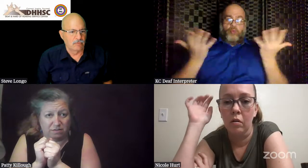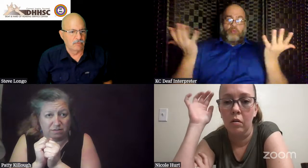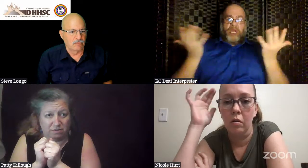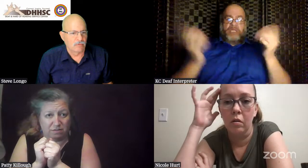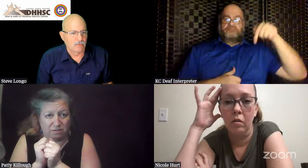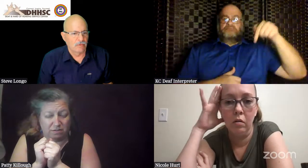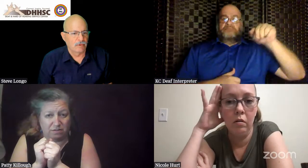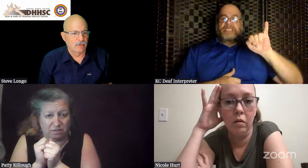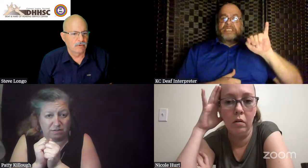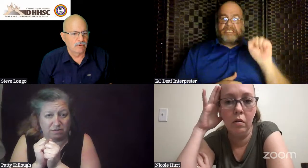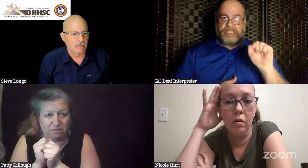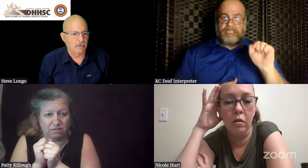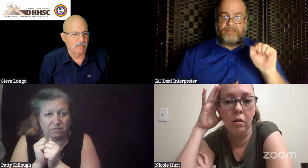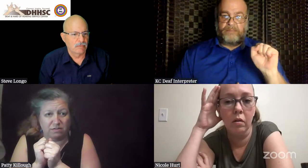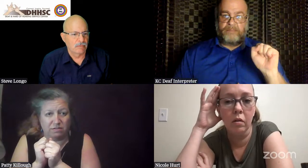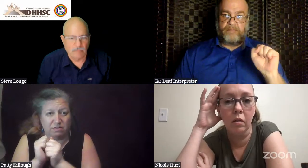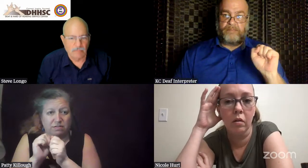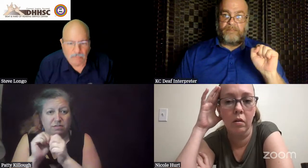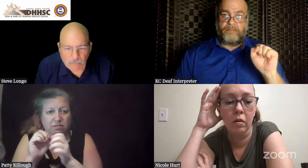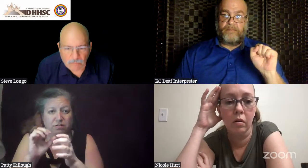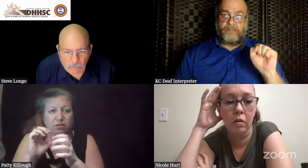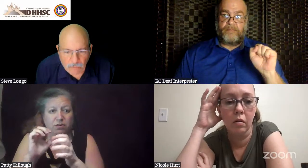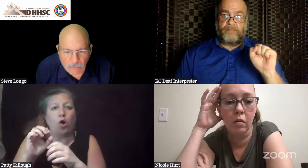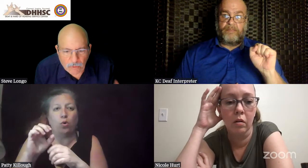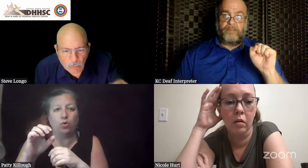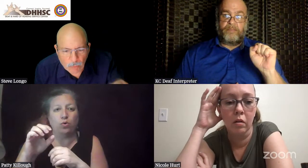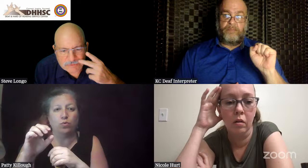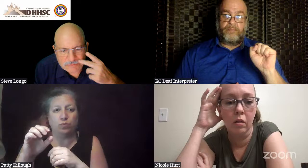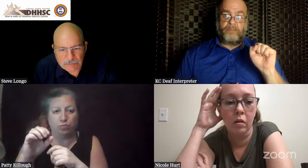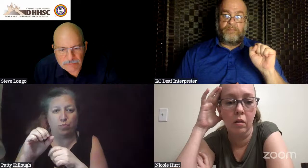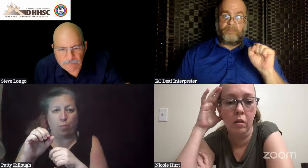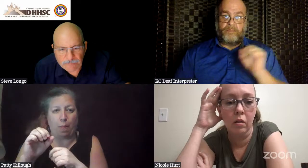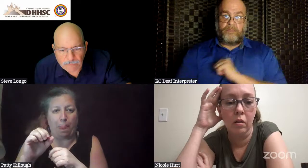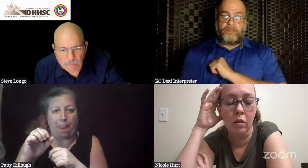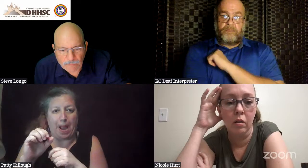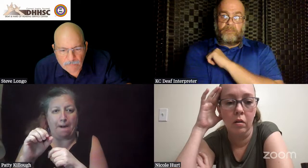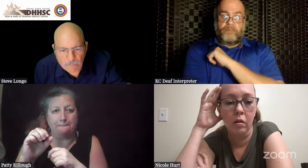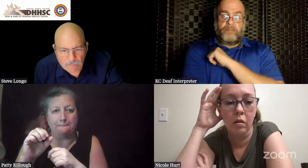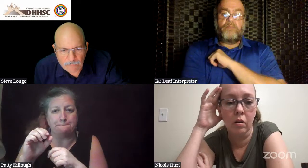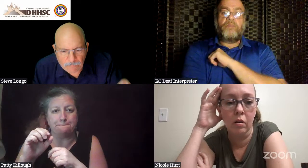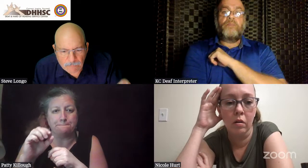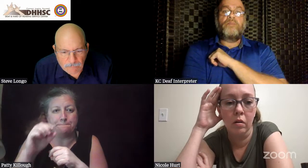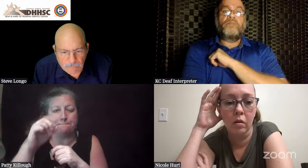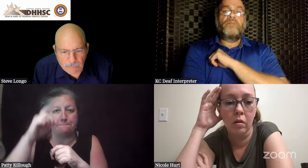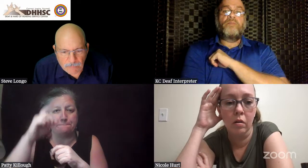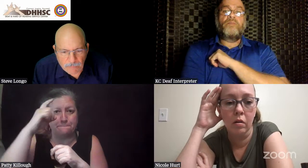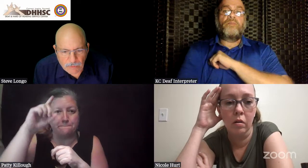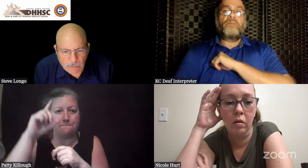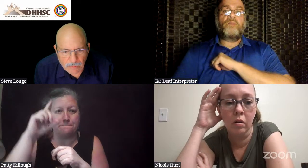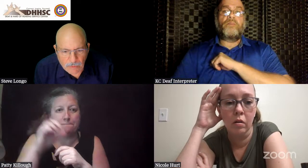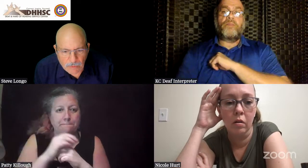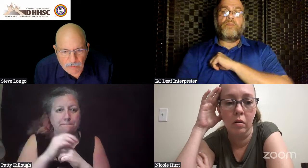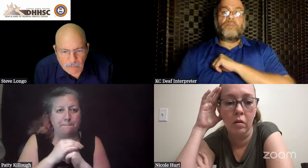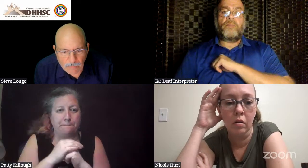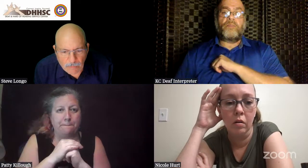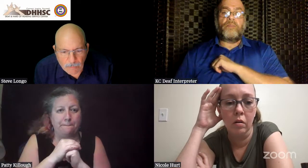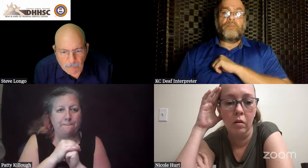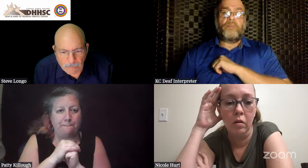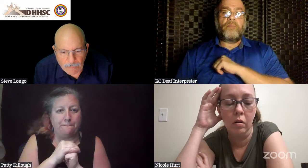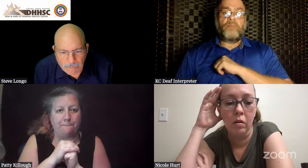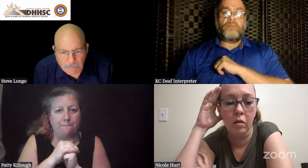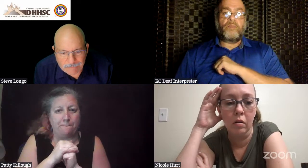So we need to know what it is. We need to know what the motion is. We're going to put in the minutes now that the